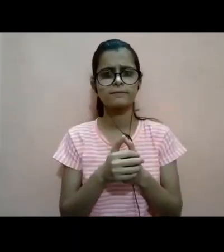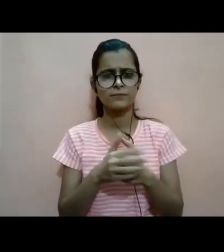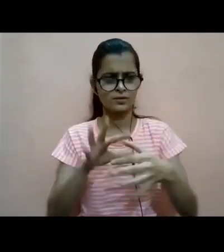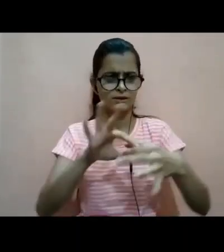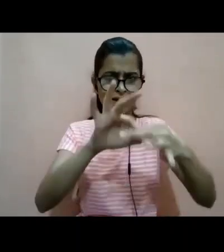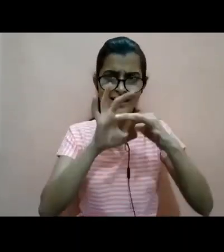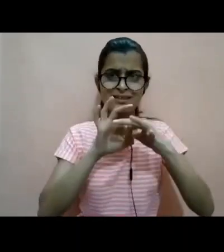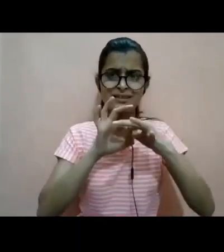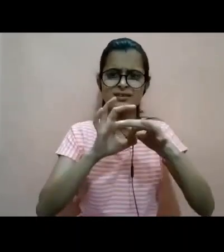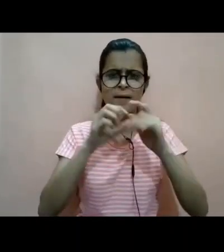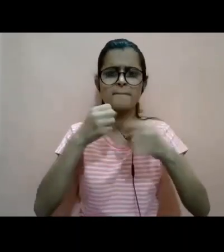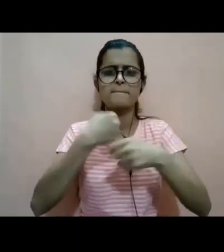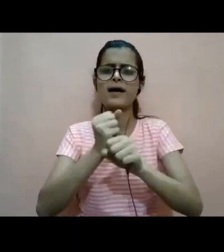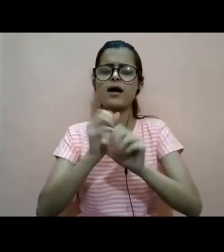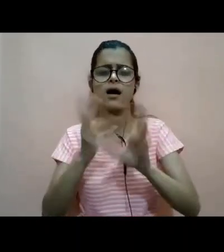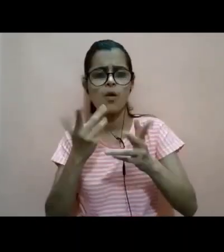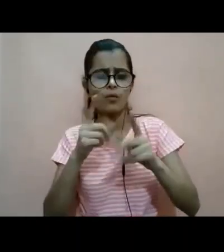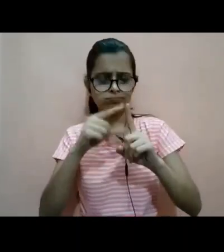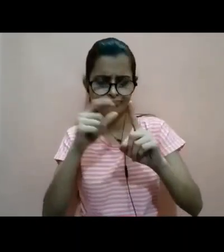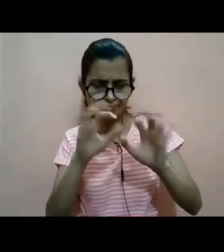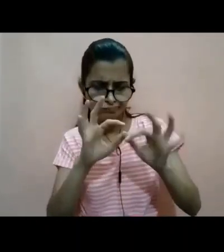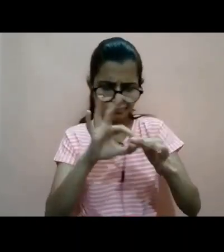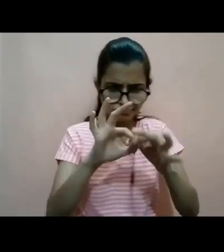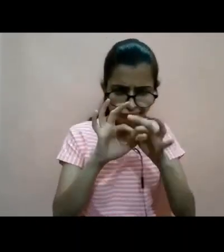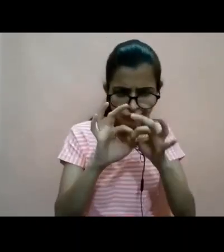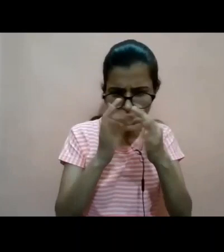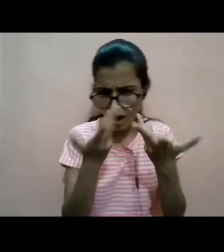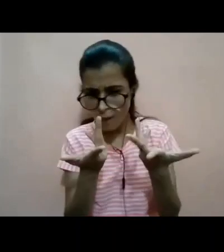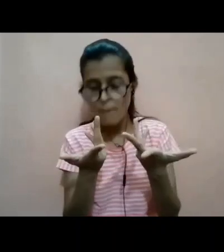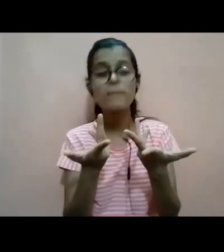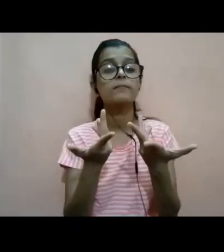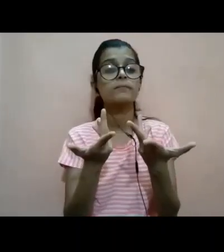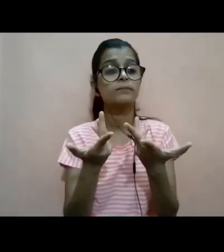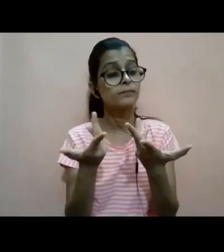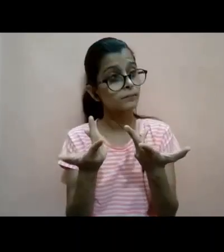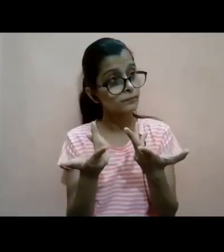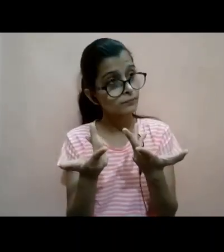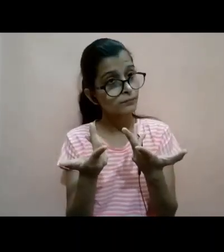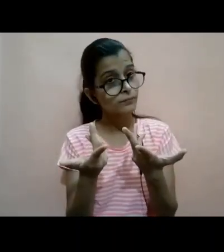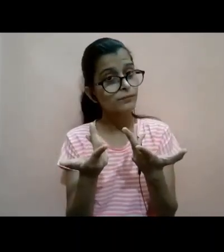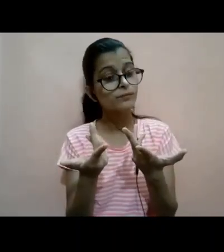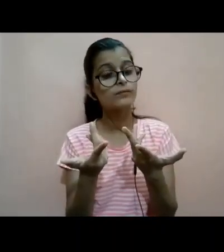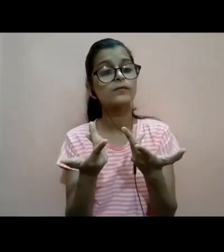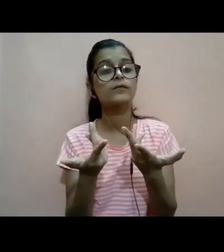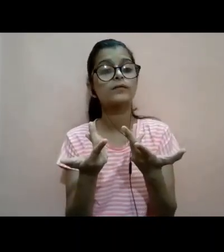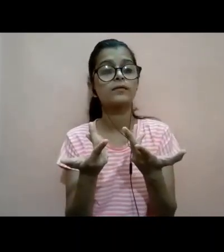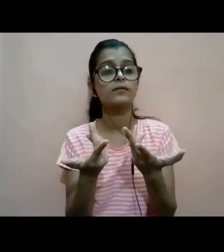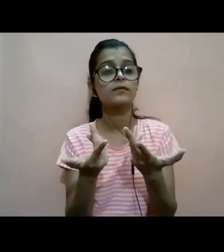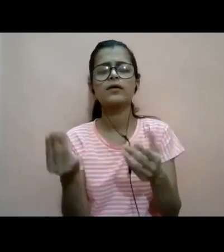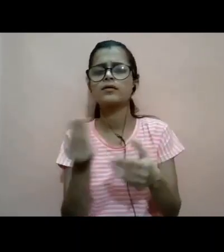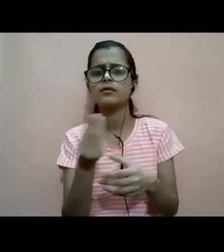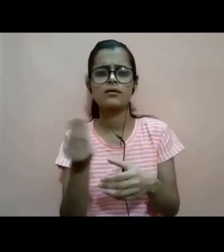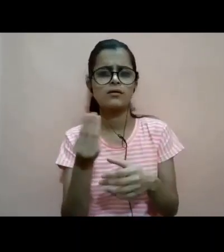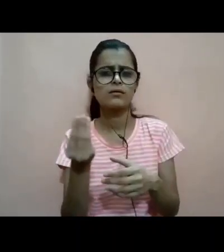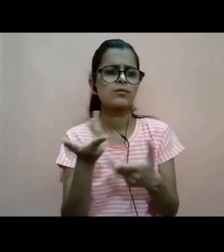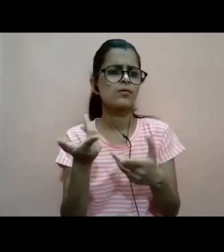connection, to belonging, at least front loads the very questions that you're